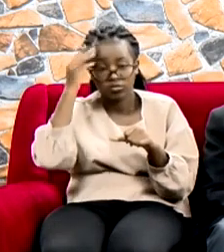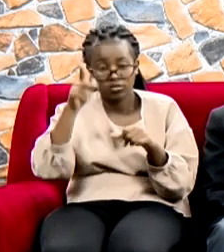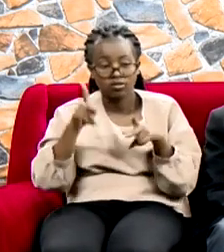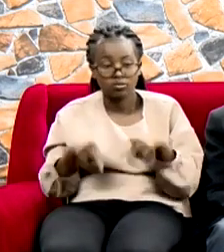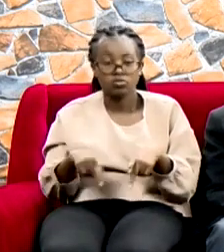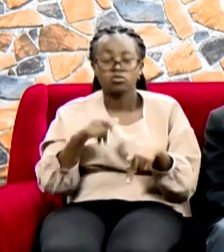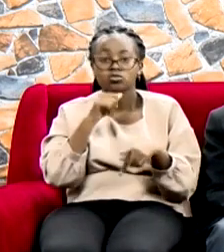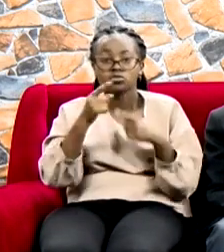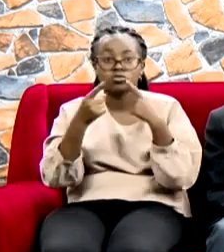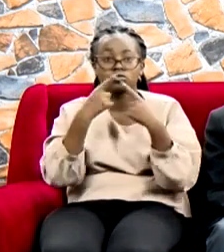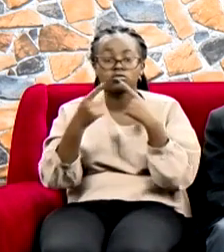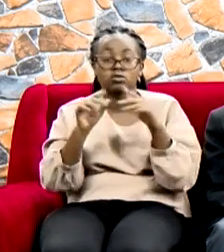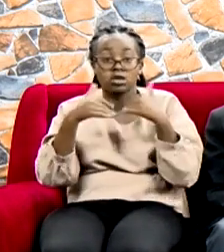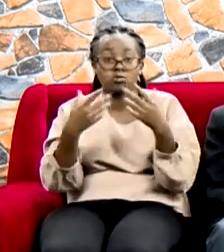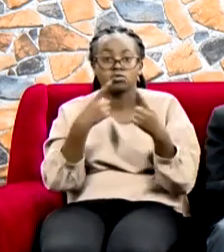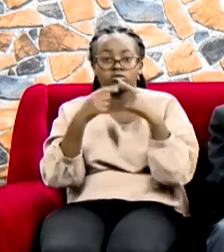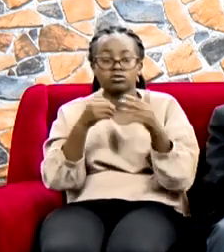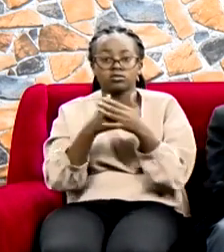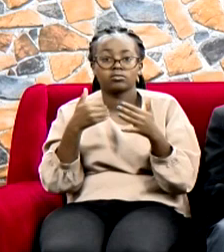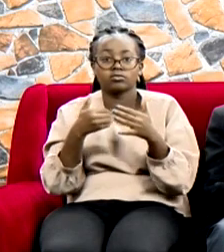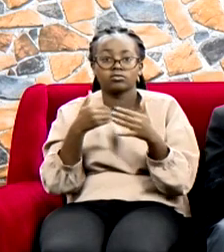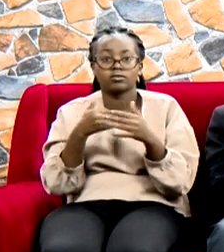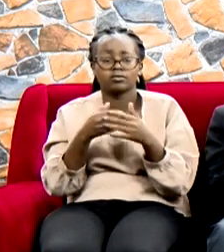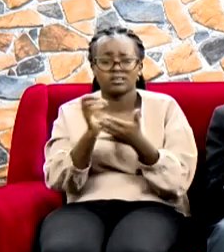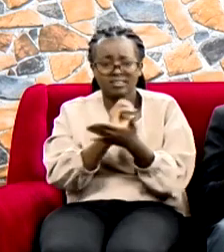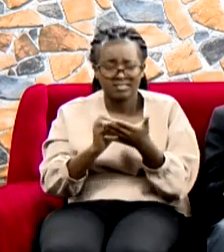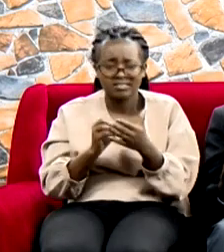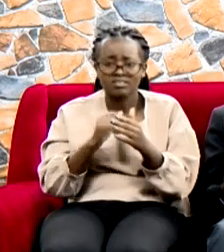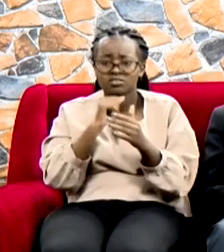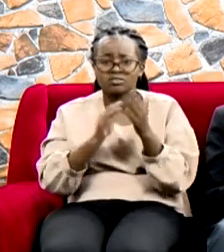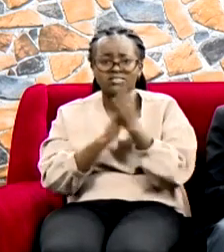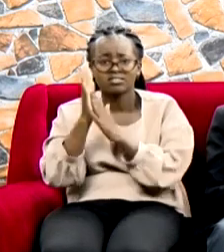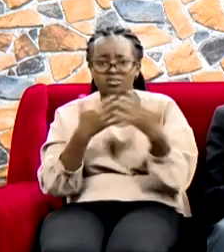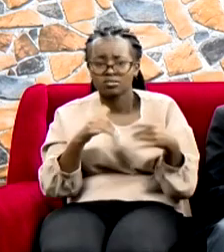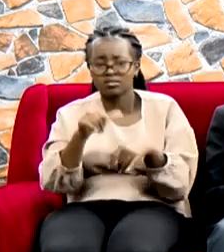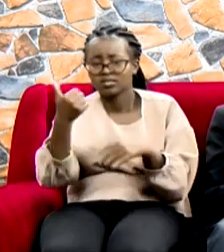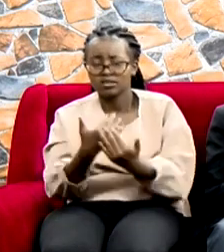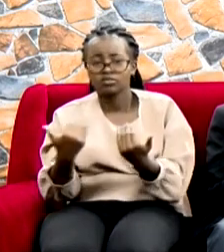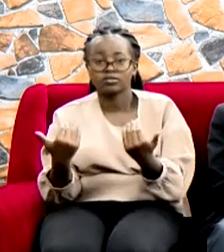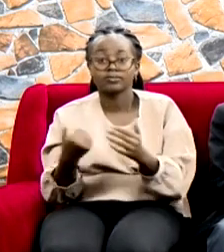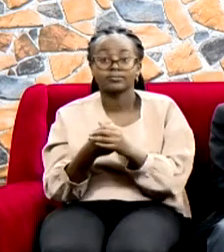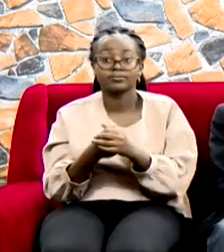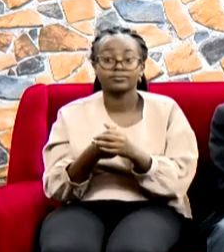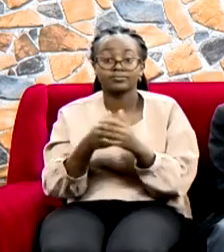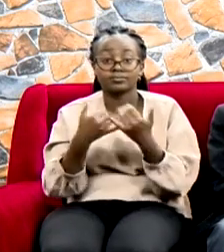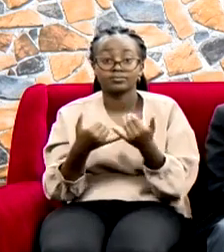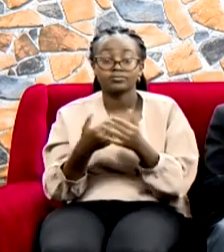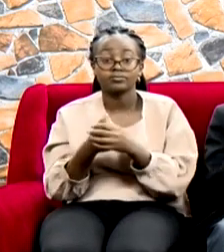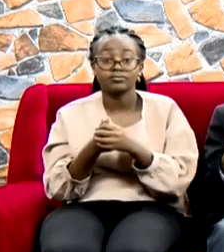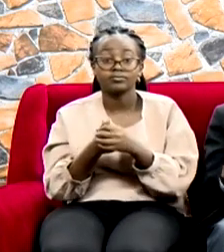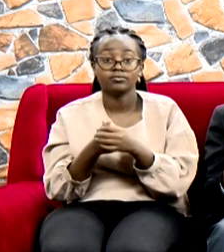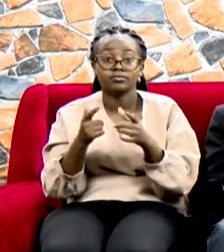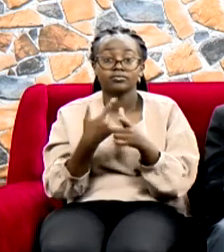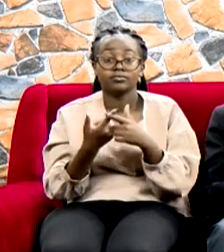is no longer talking the way he was talking before. He's not writing, he's not interested in playing with other children. Yeah, he's now withdrawing.